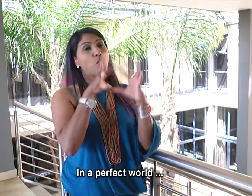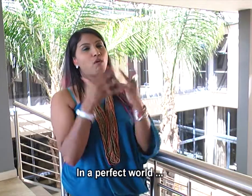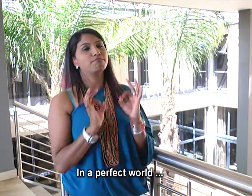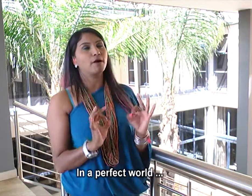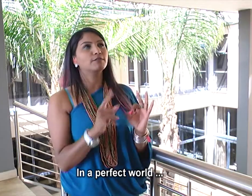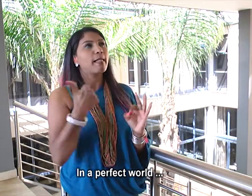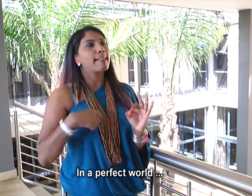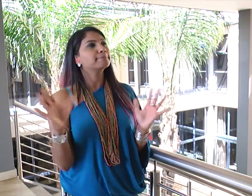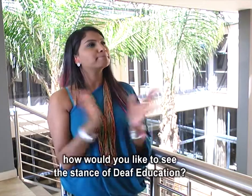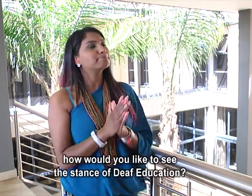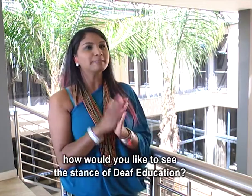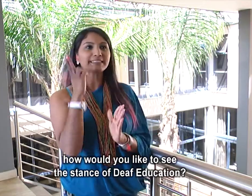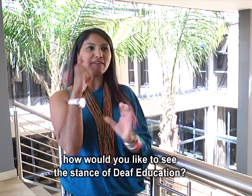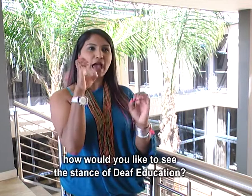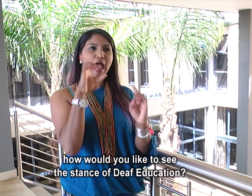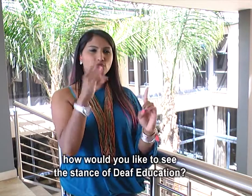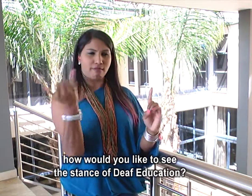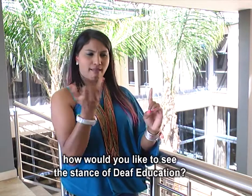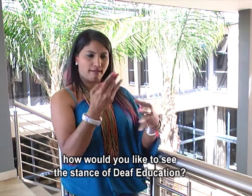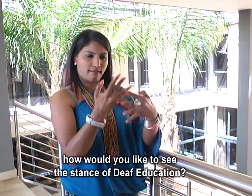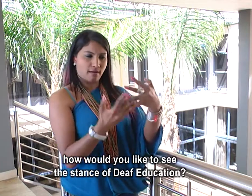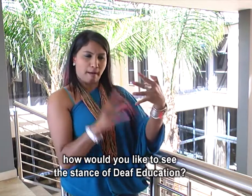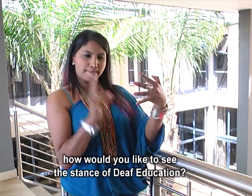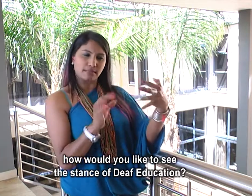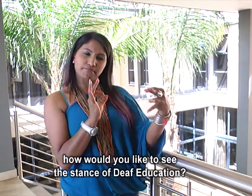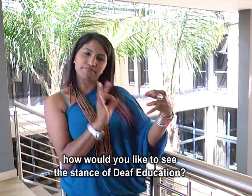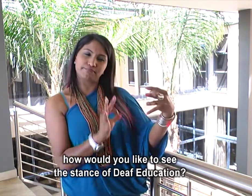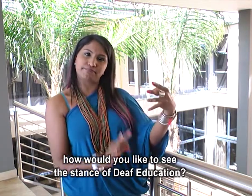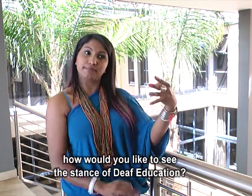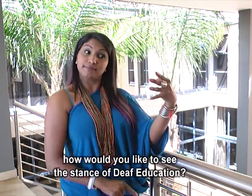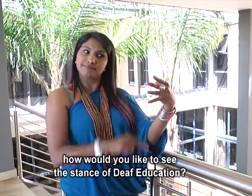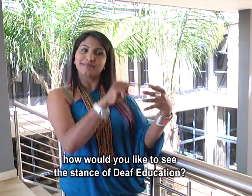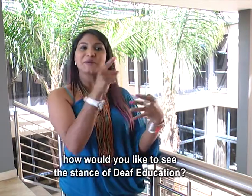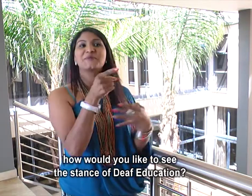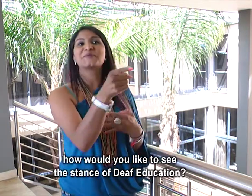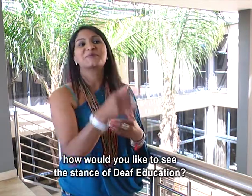In a perfect world, how would you like to see the stance of deaf education?